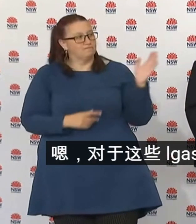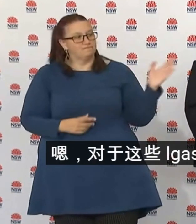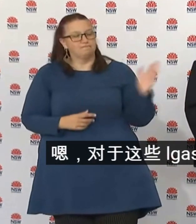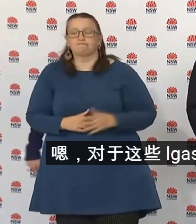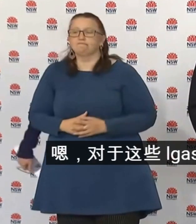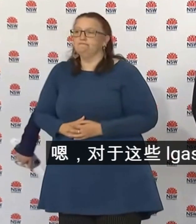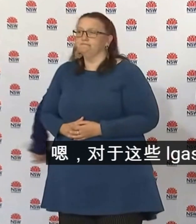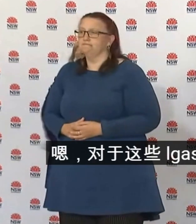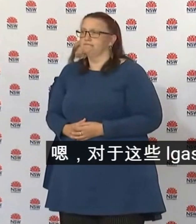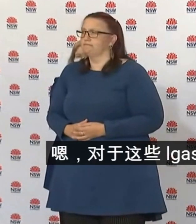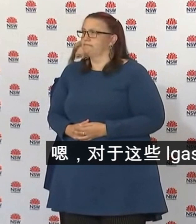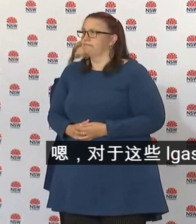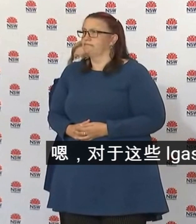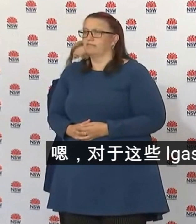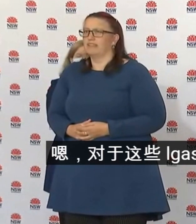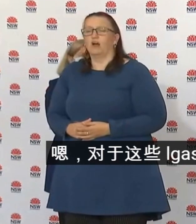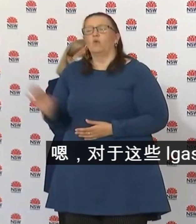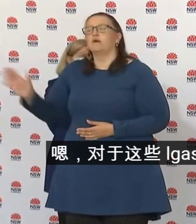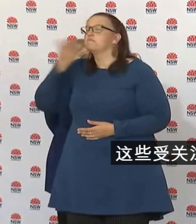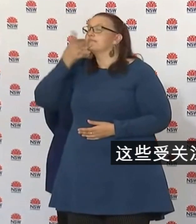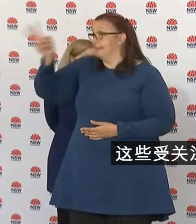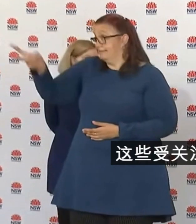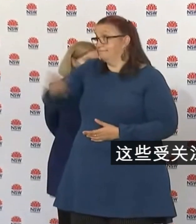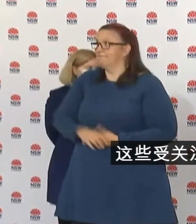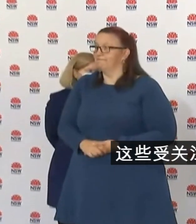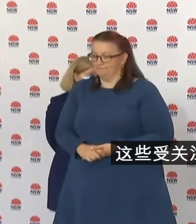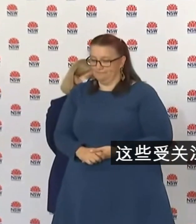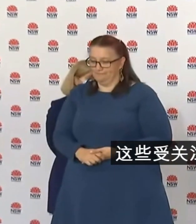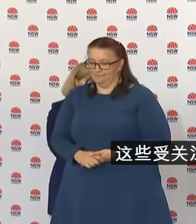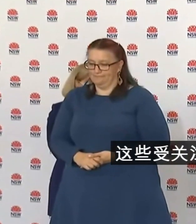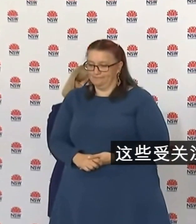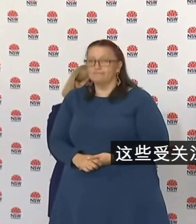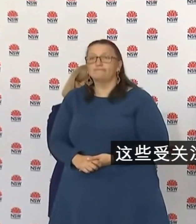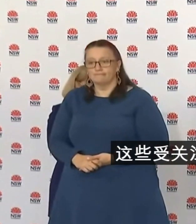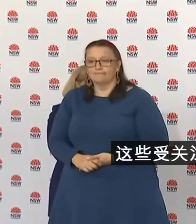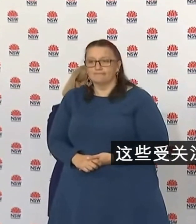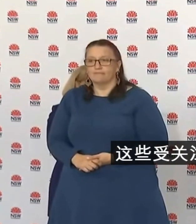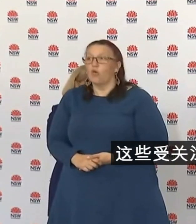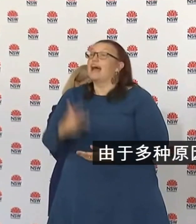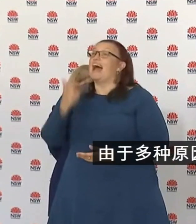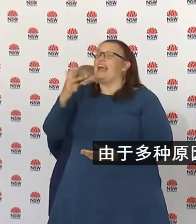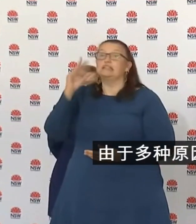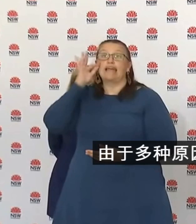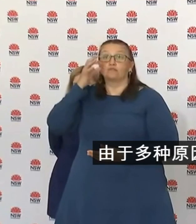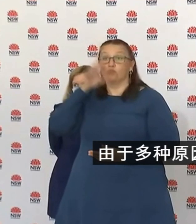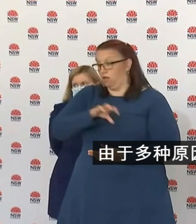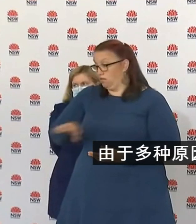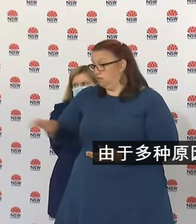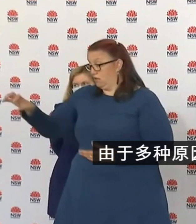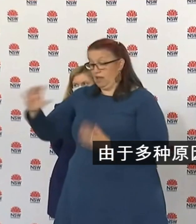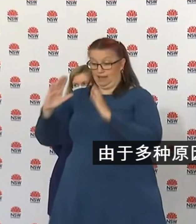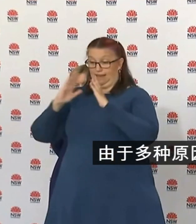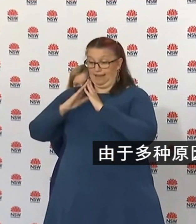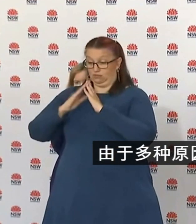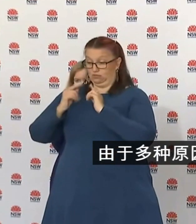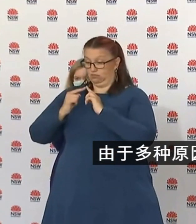So for residents of these LGAs, they can't... Sorry, James, say that again. Residents in these LGAs of concern can't travel more than 5 kilometres